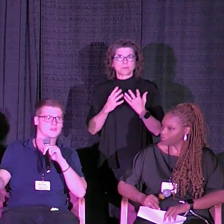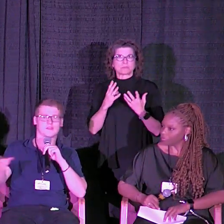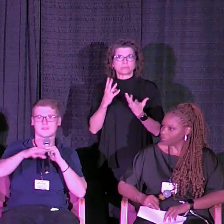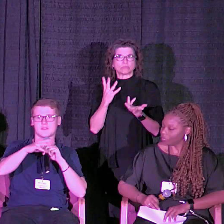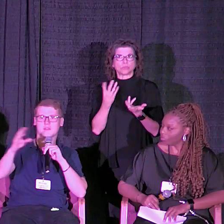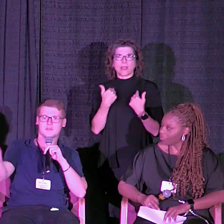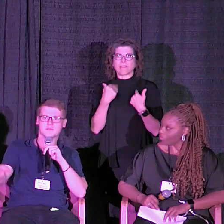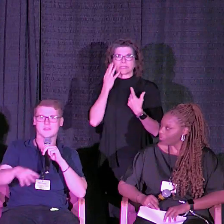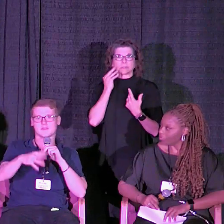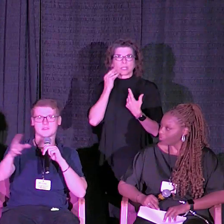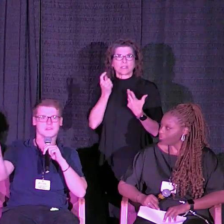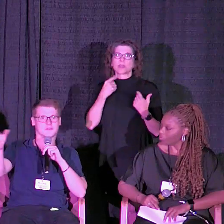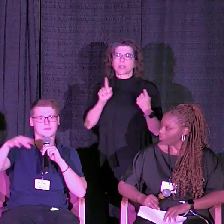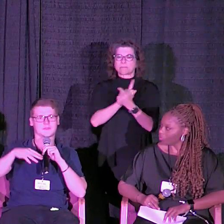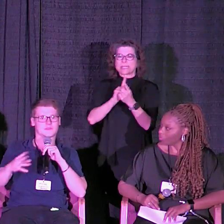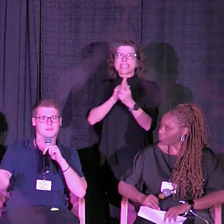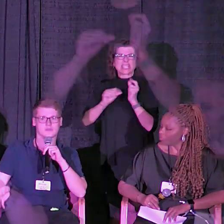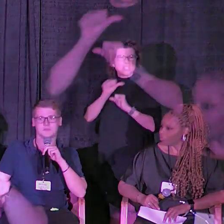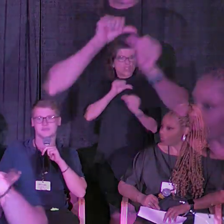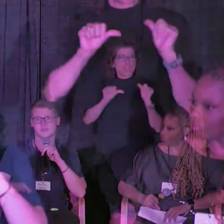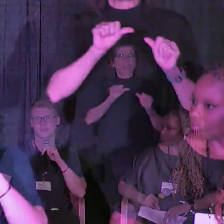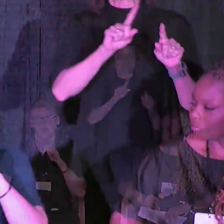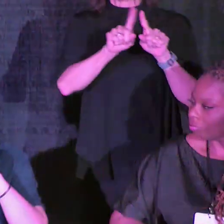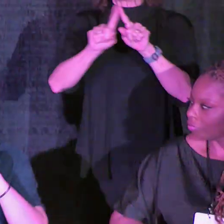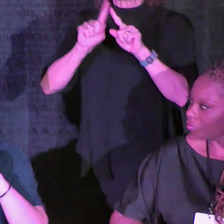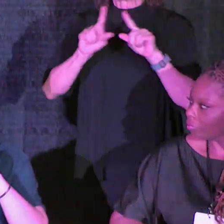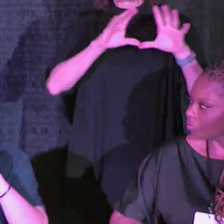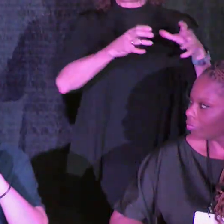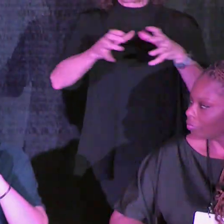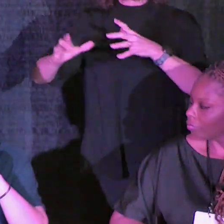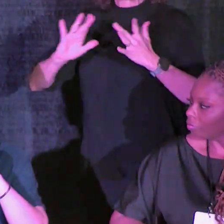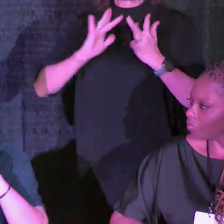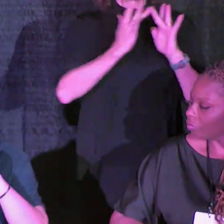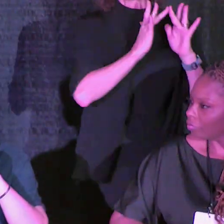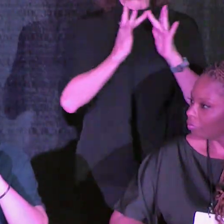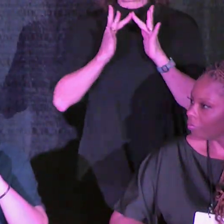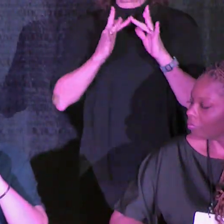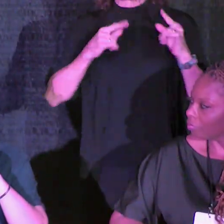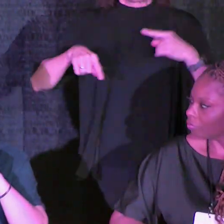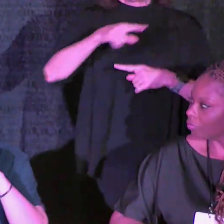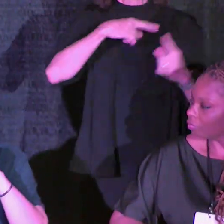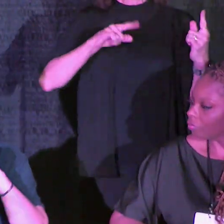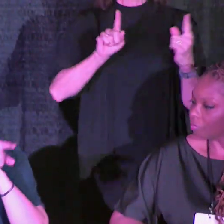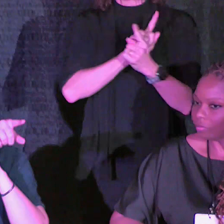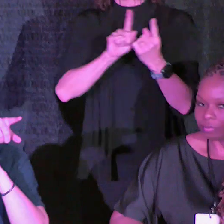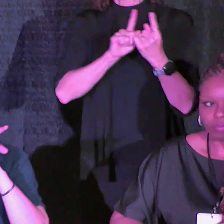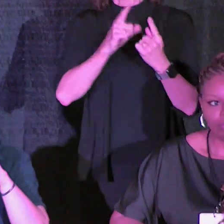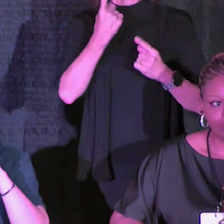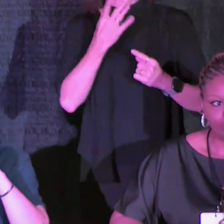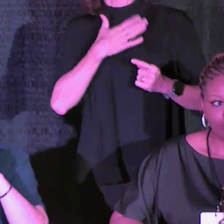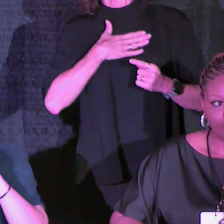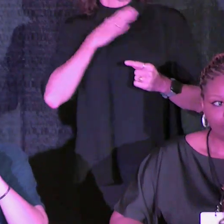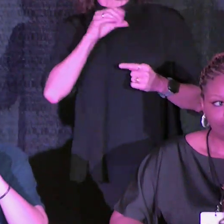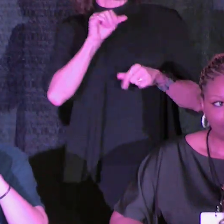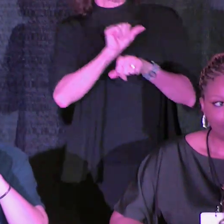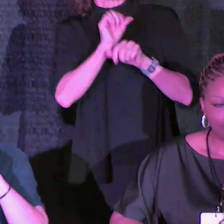so they could meet each other from the different groups and network. And one of my colleagues, Charlie, was on the way